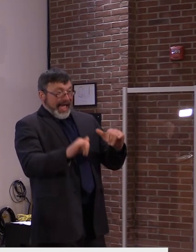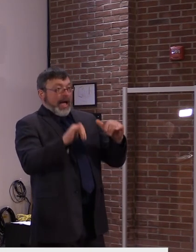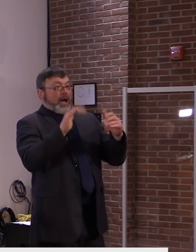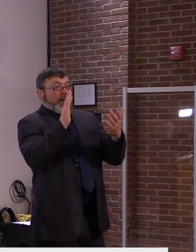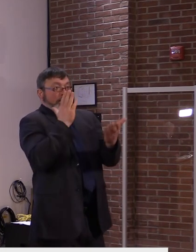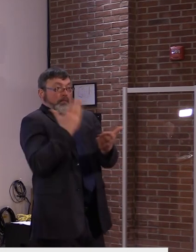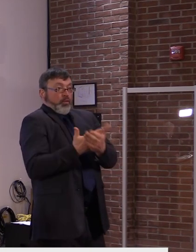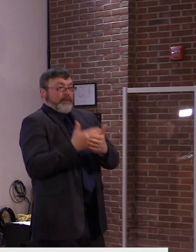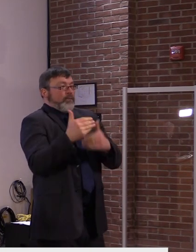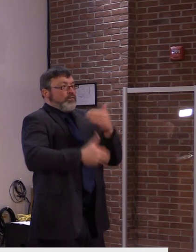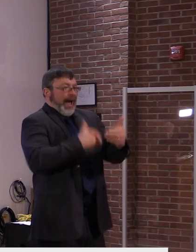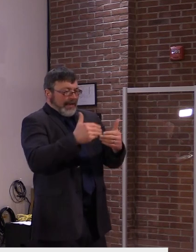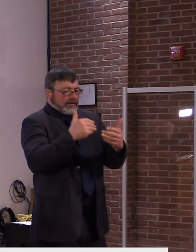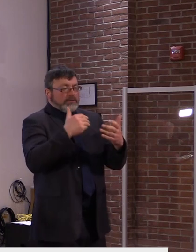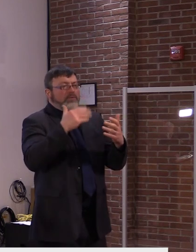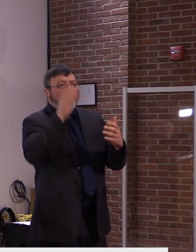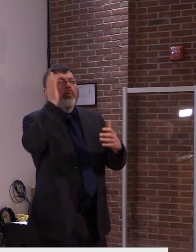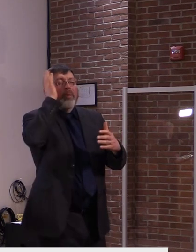but